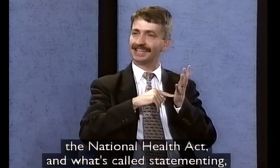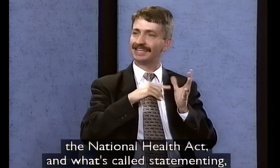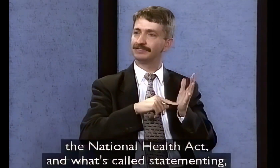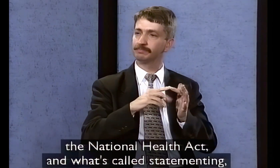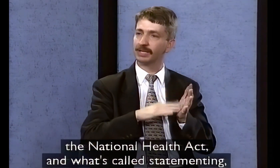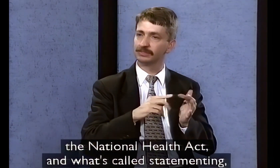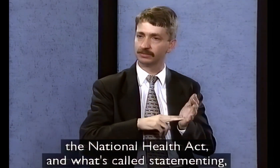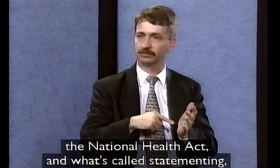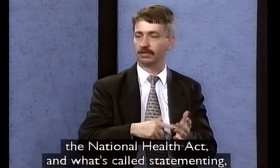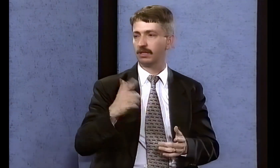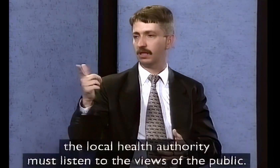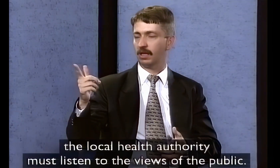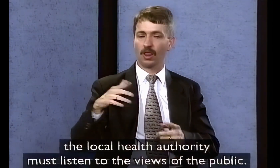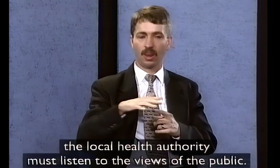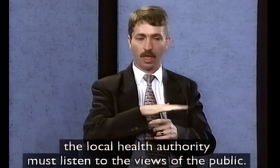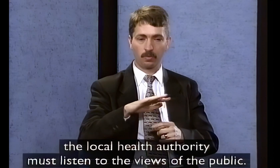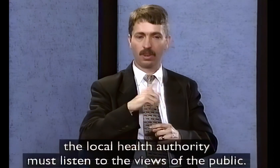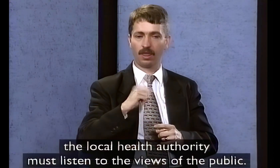health authority must listen to the views of the public.